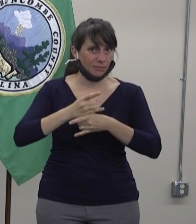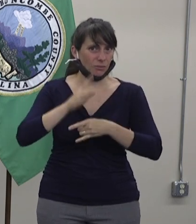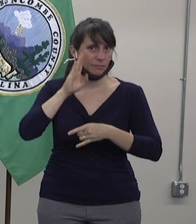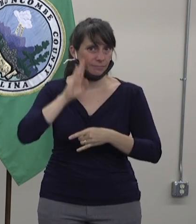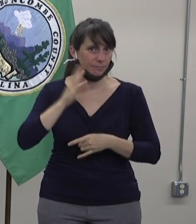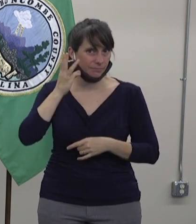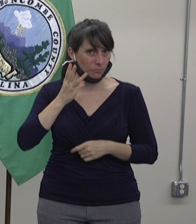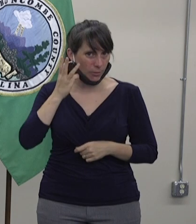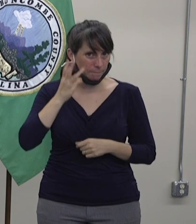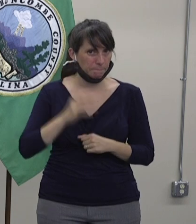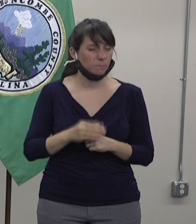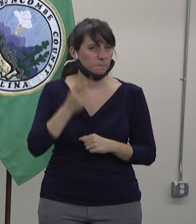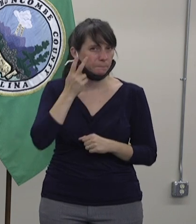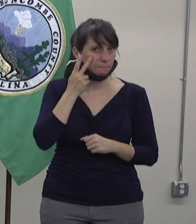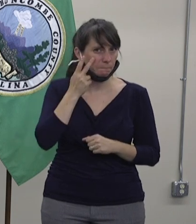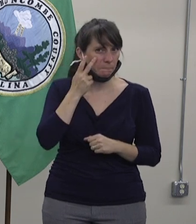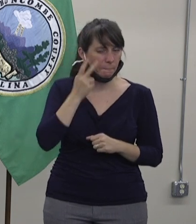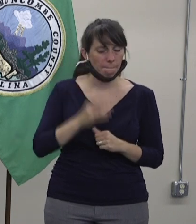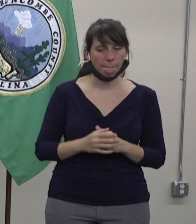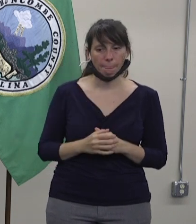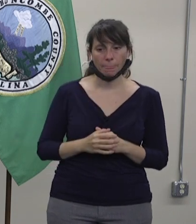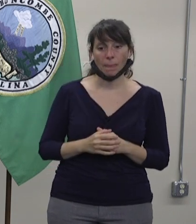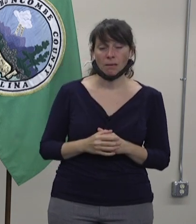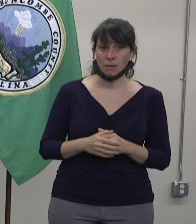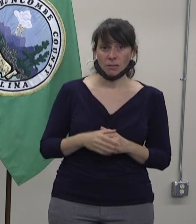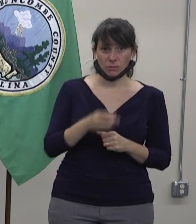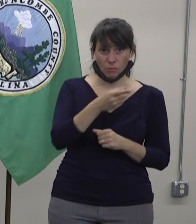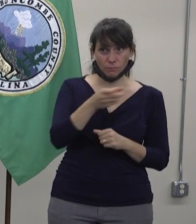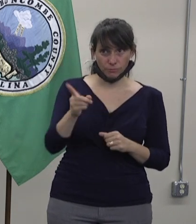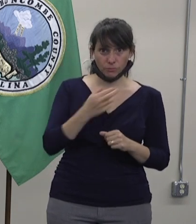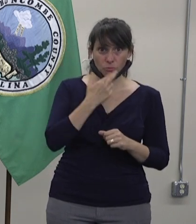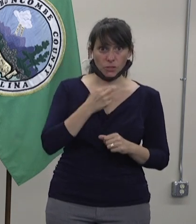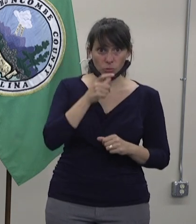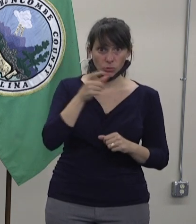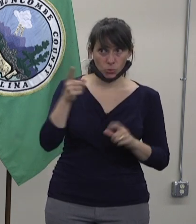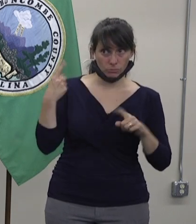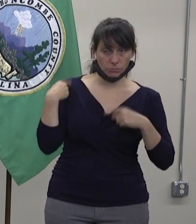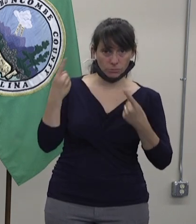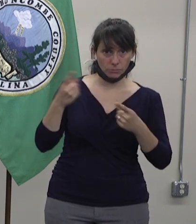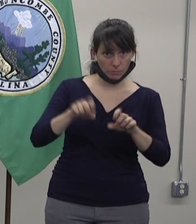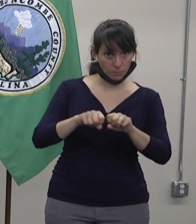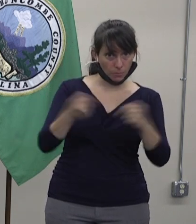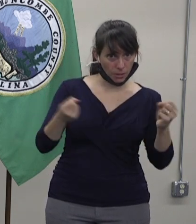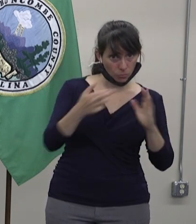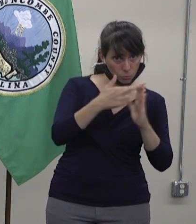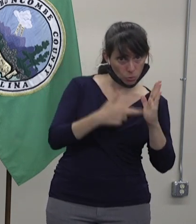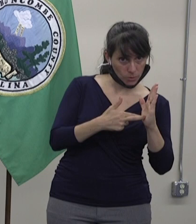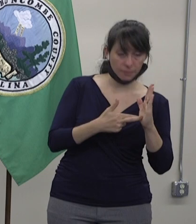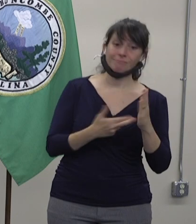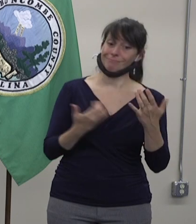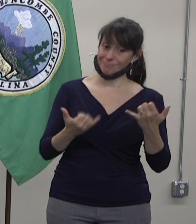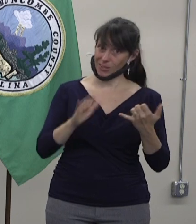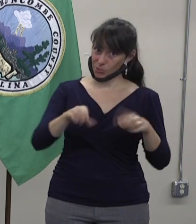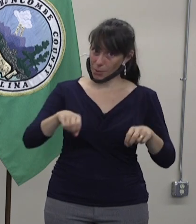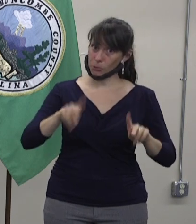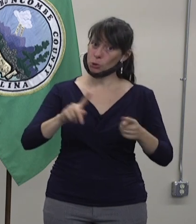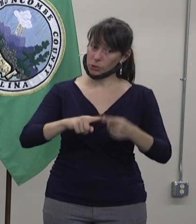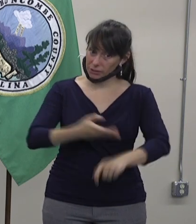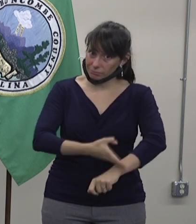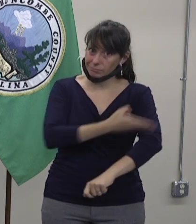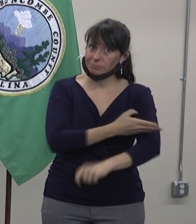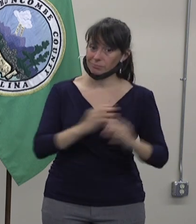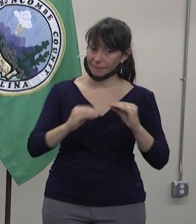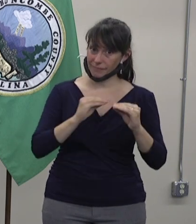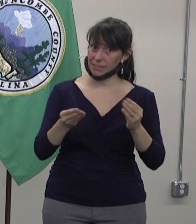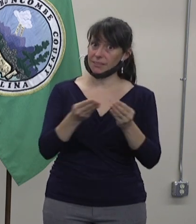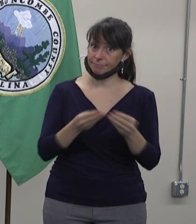This is an opportunity for the restaurants who have been violating orders to fall into compliance, and also for the